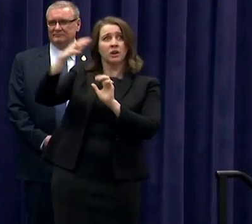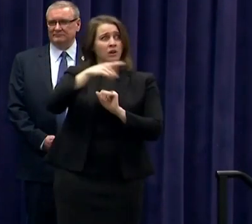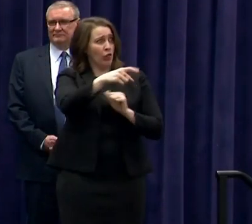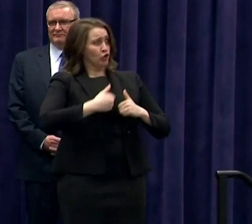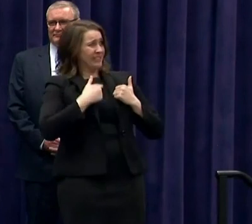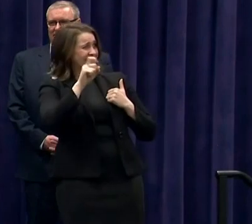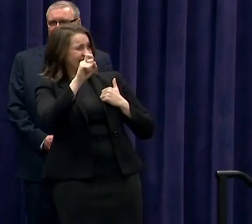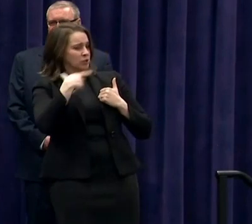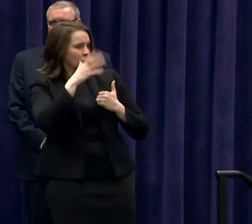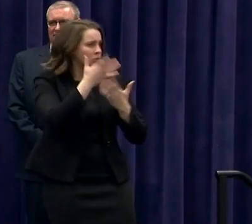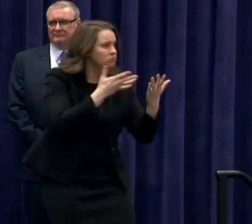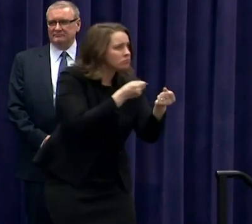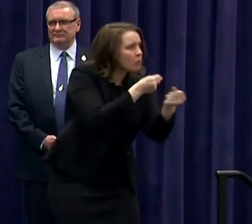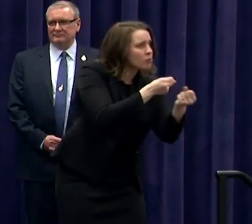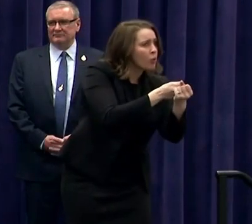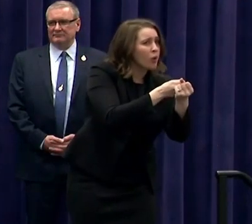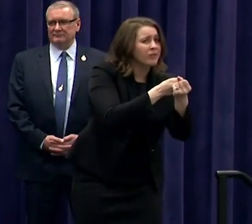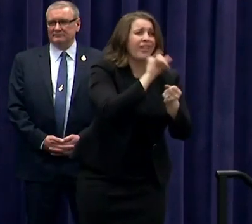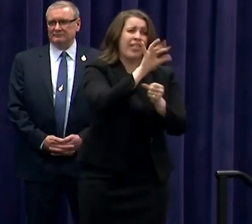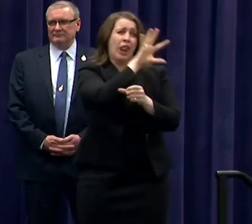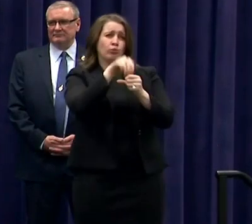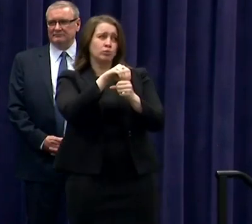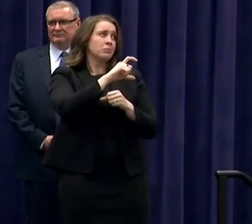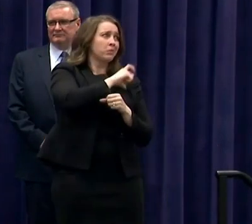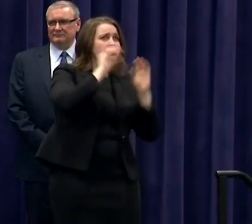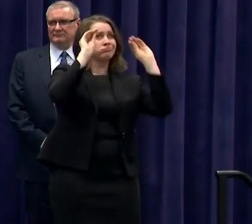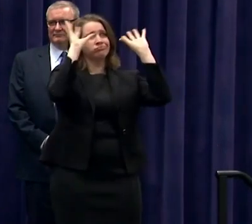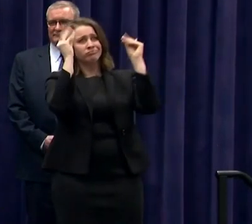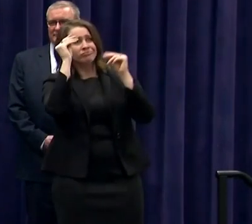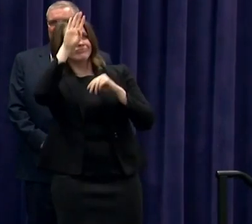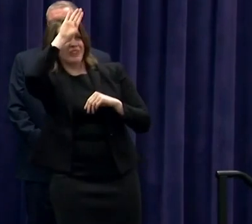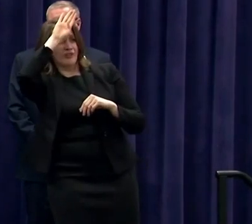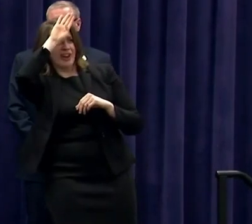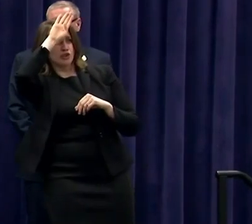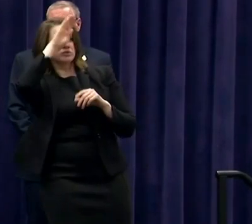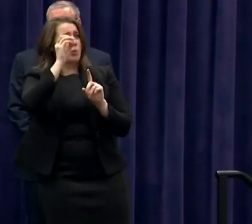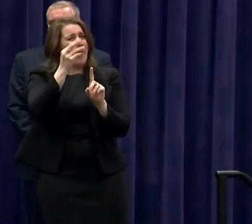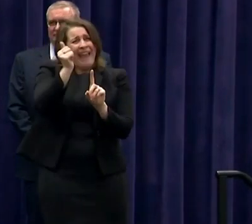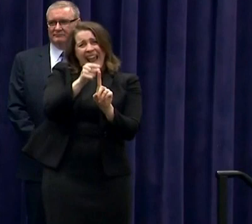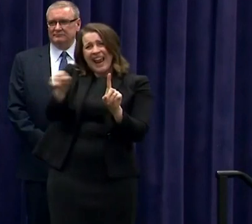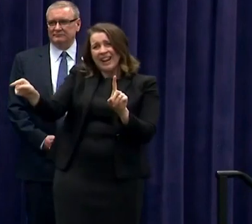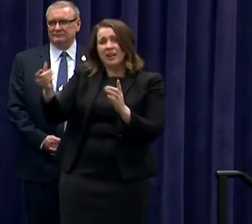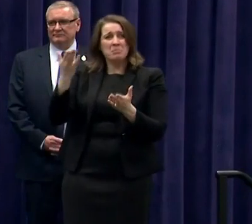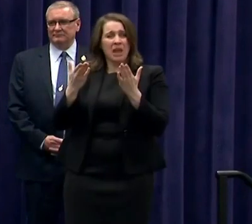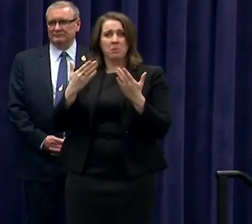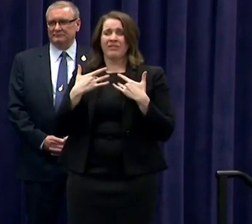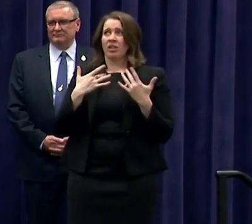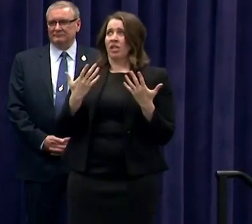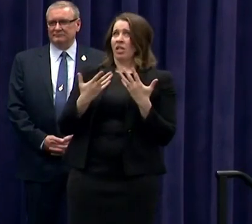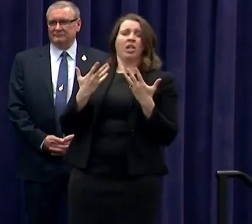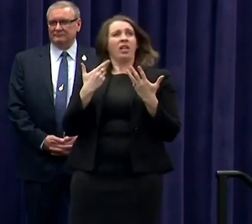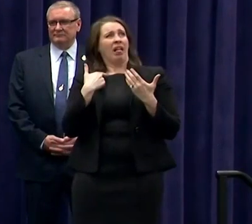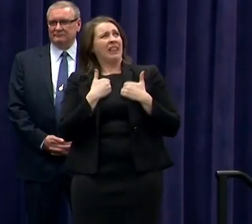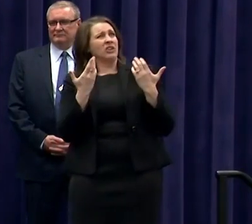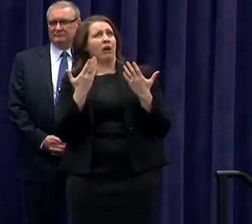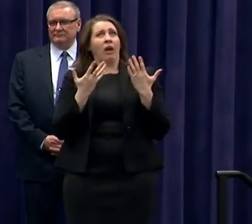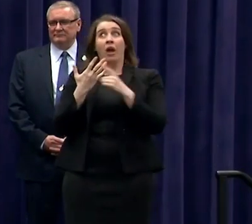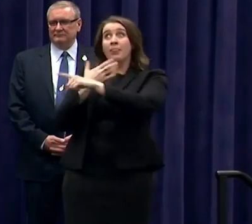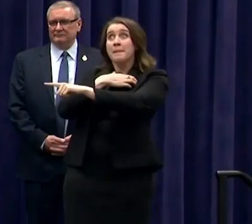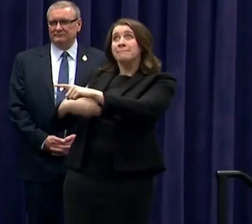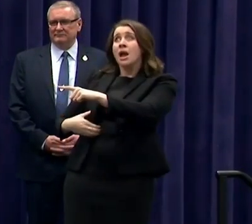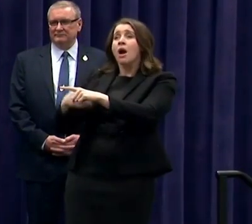residents, including our first responders, but also others who really just need to know their mayor hears them, sees them,